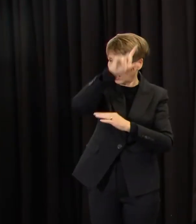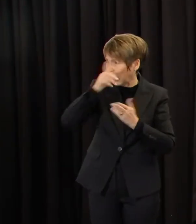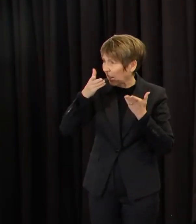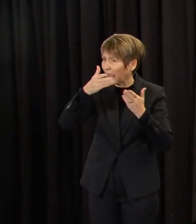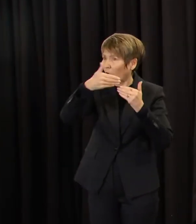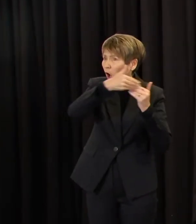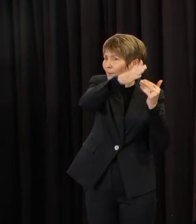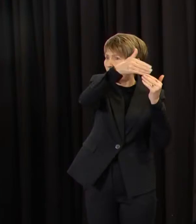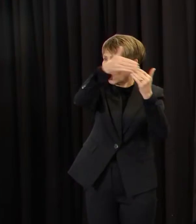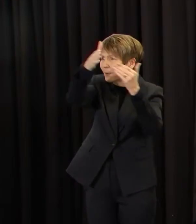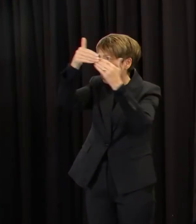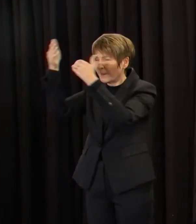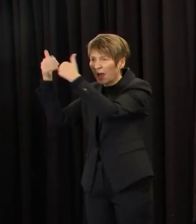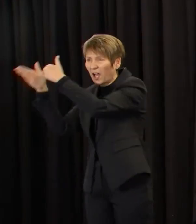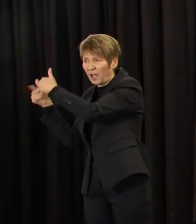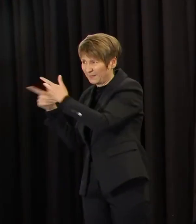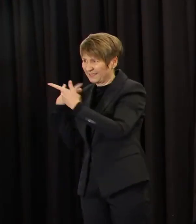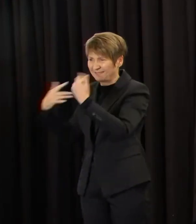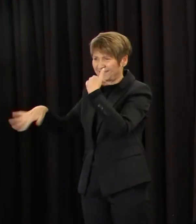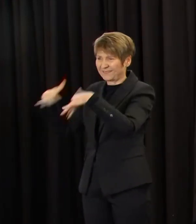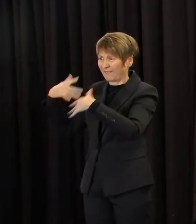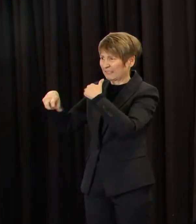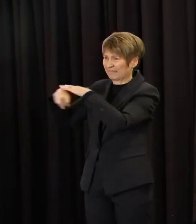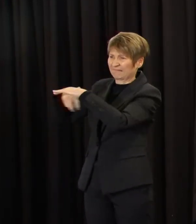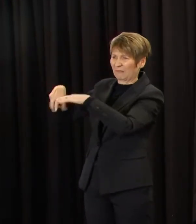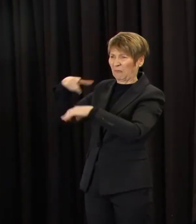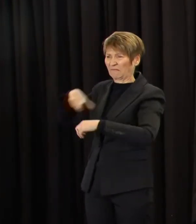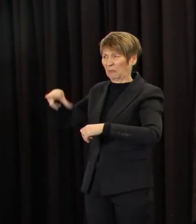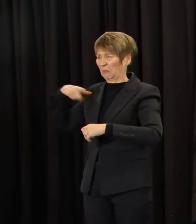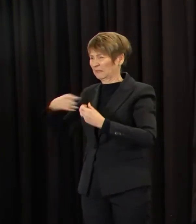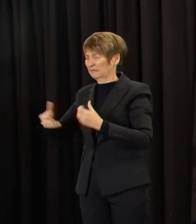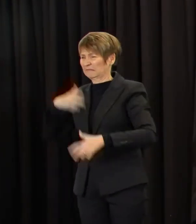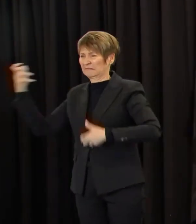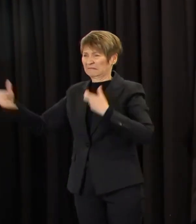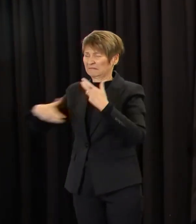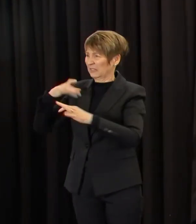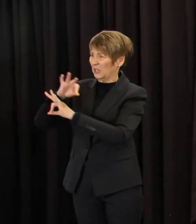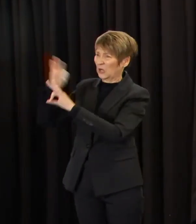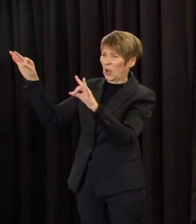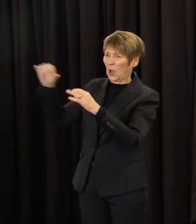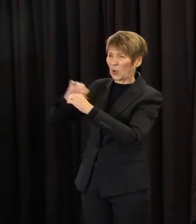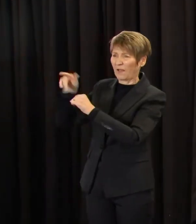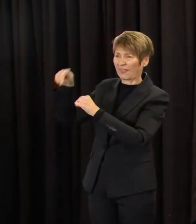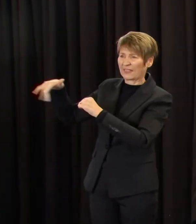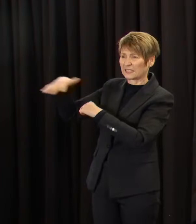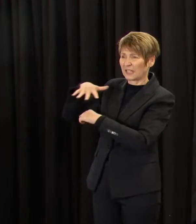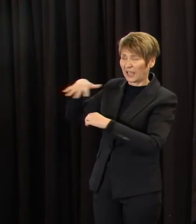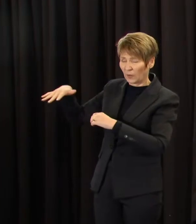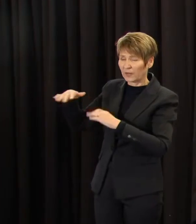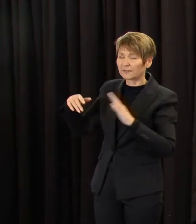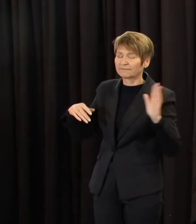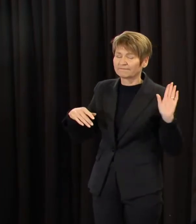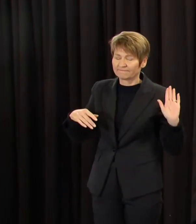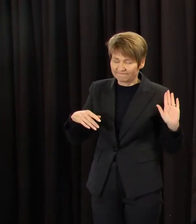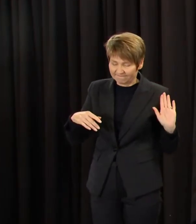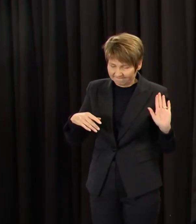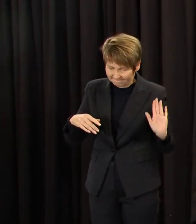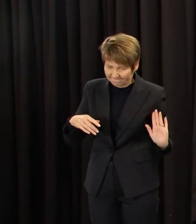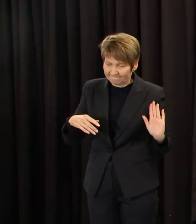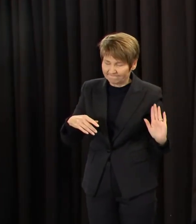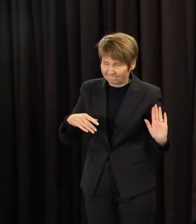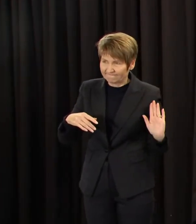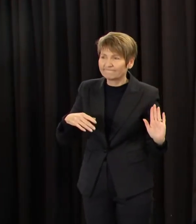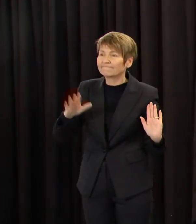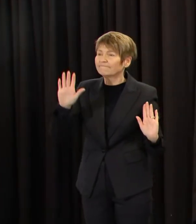things we can ease in regional Victoria, if there are decisions we can make that return some freedoms to people, whether they be in